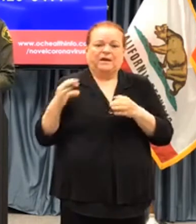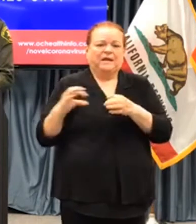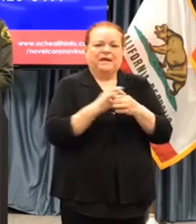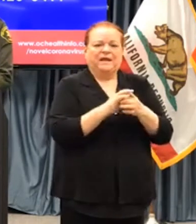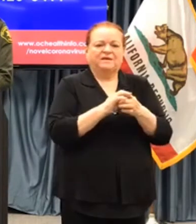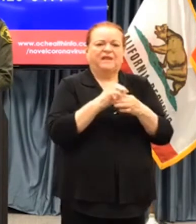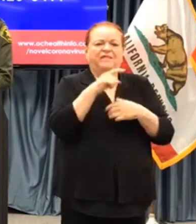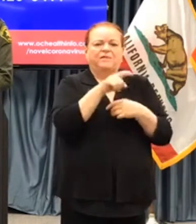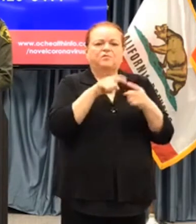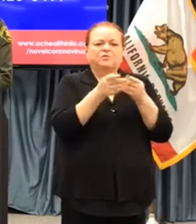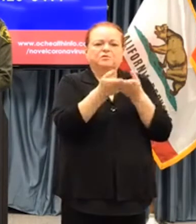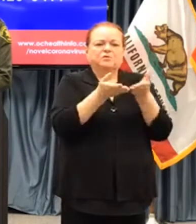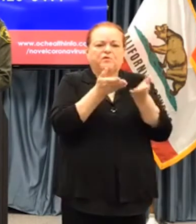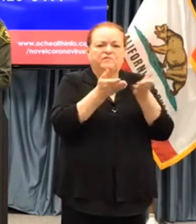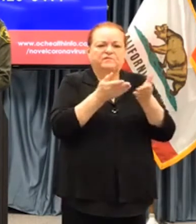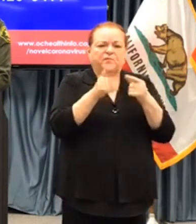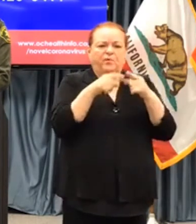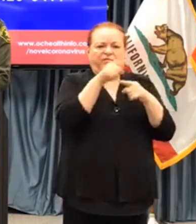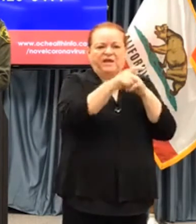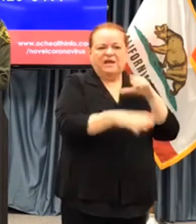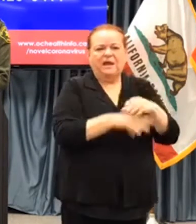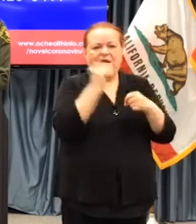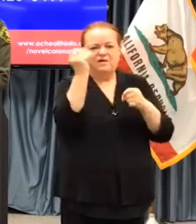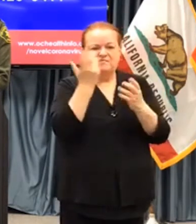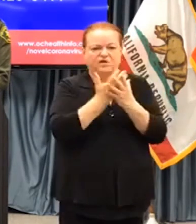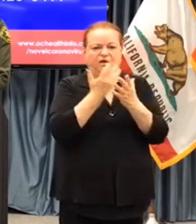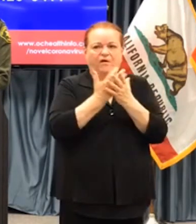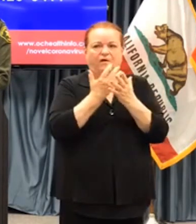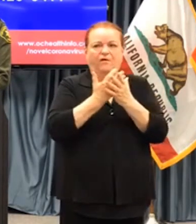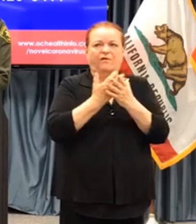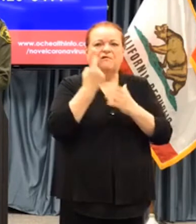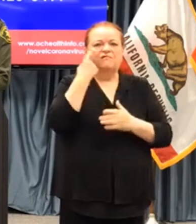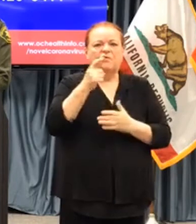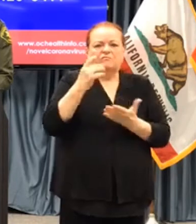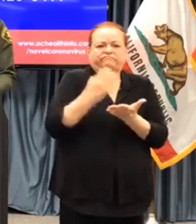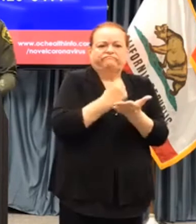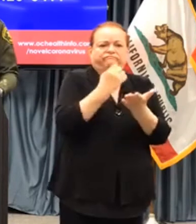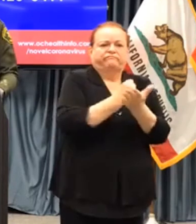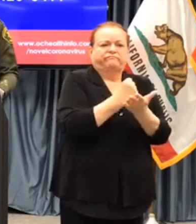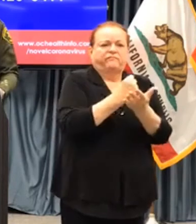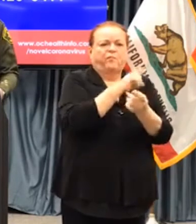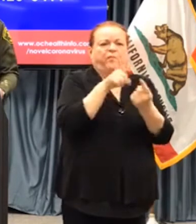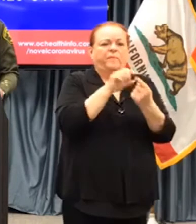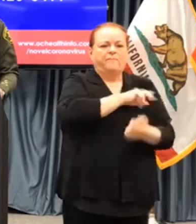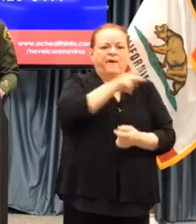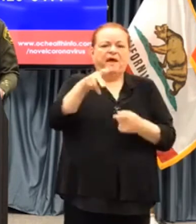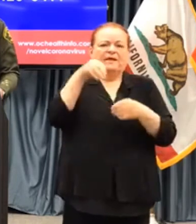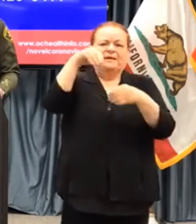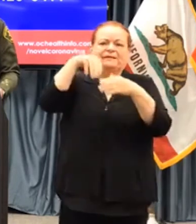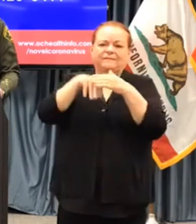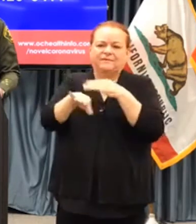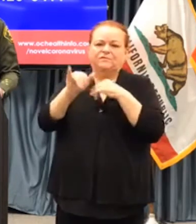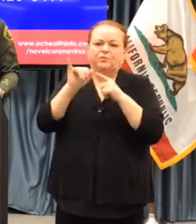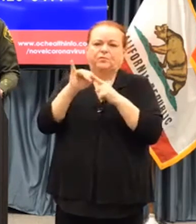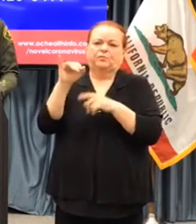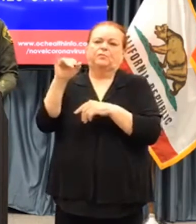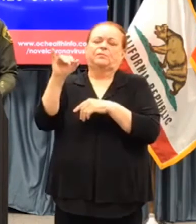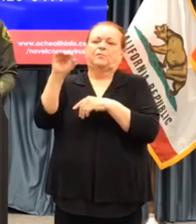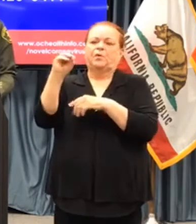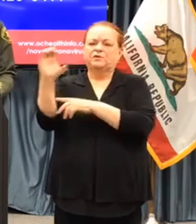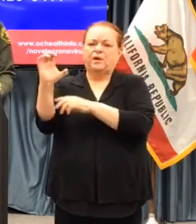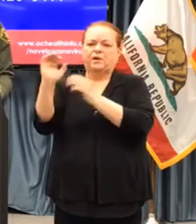post-release and afford them opportunities as they re-enter into the community. Our